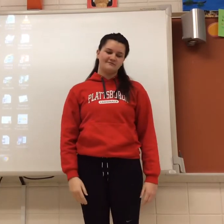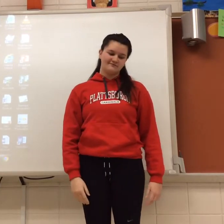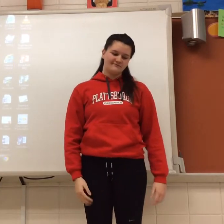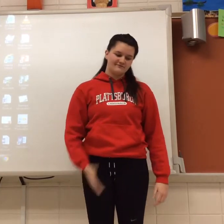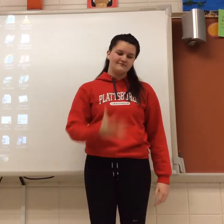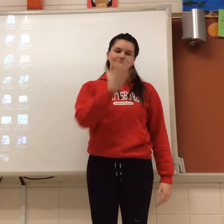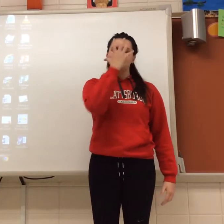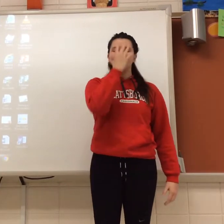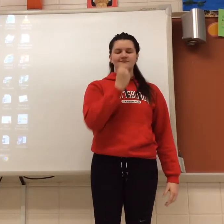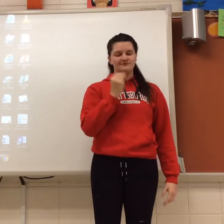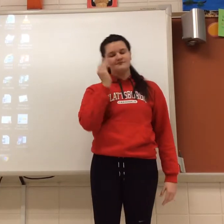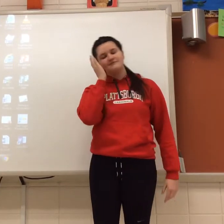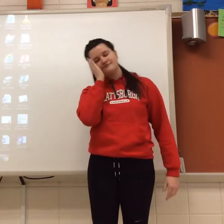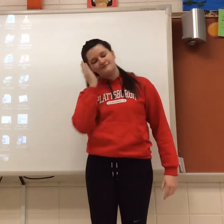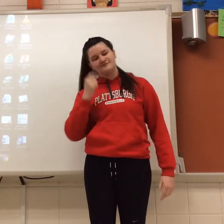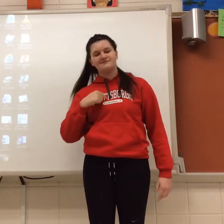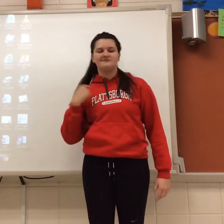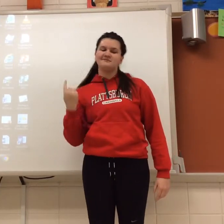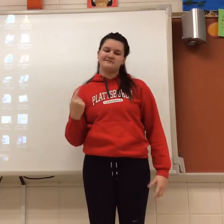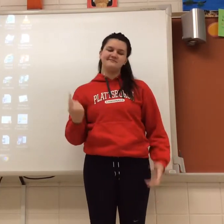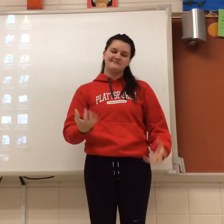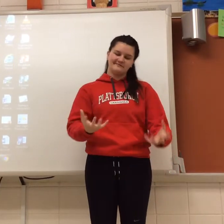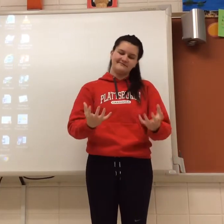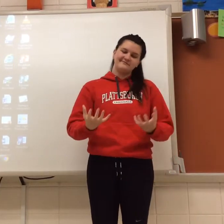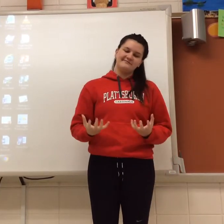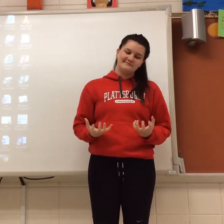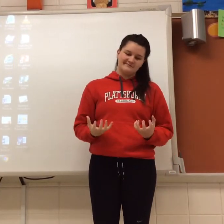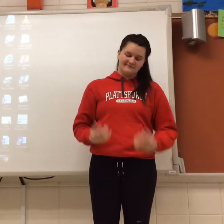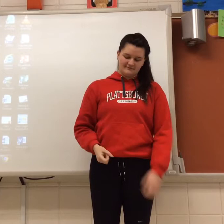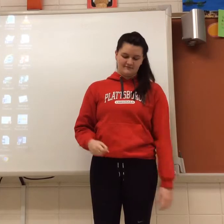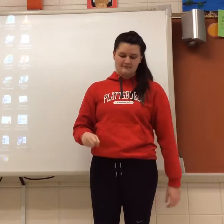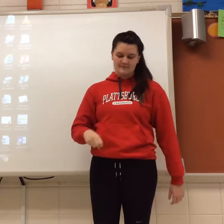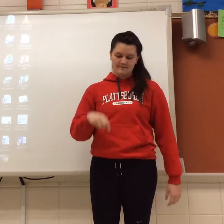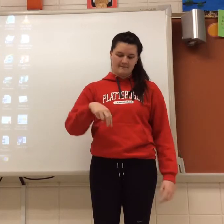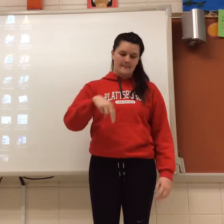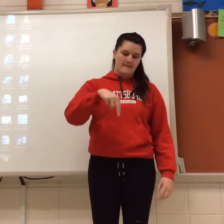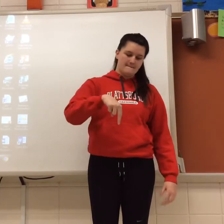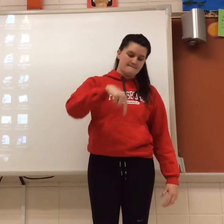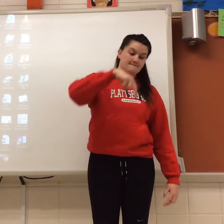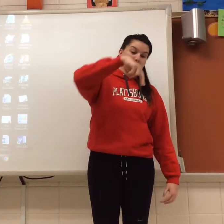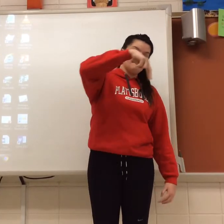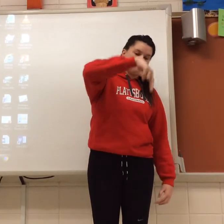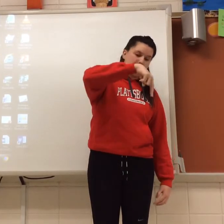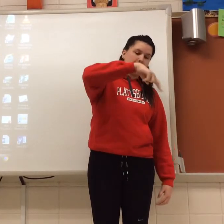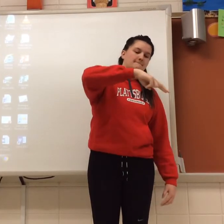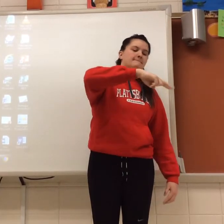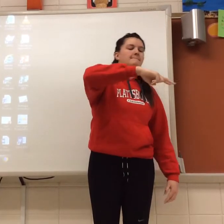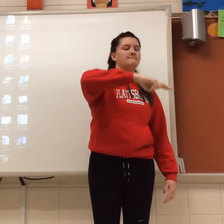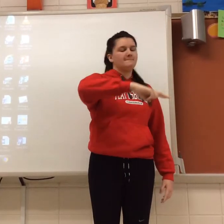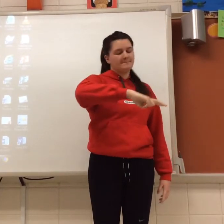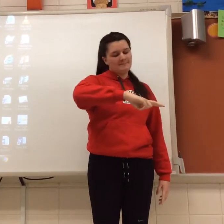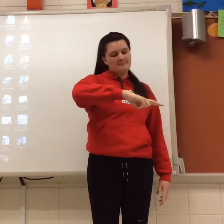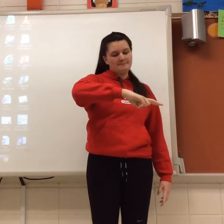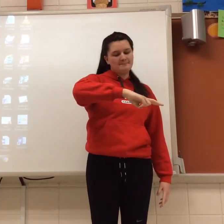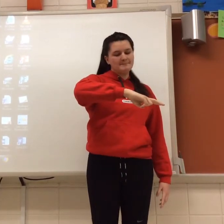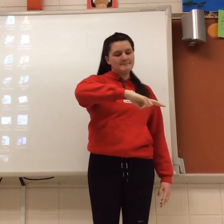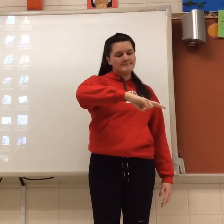said. "I've always wanted to sleep in a bed." And up he crawled onto a